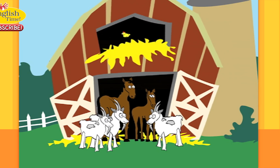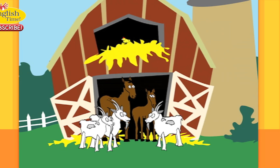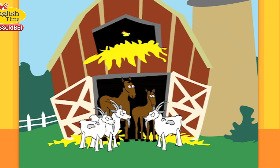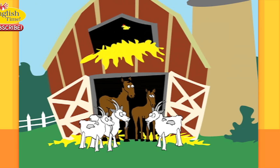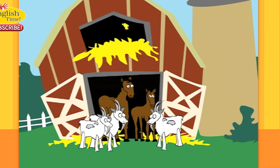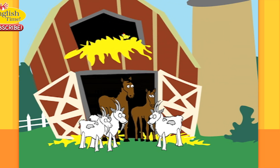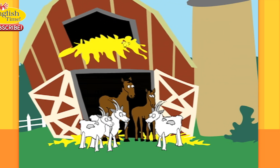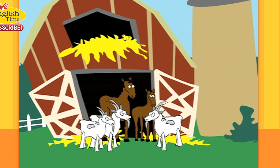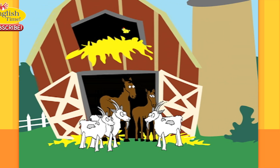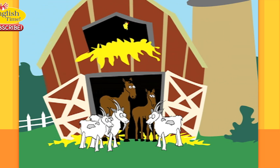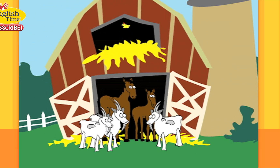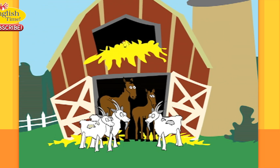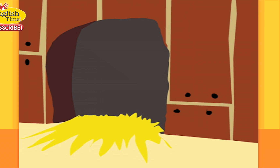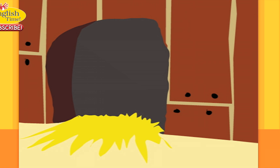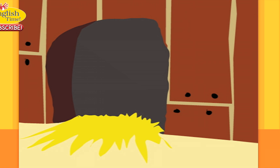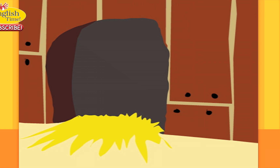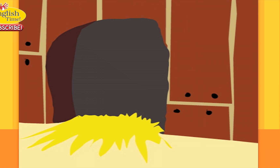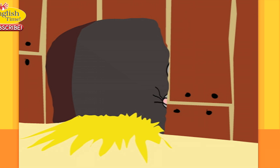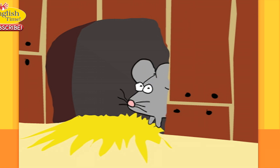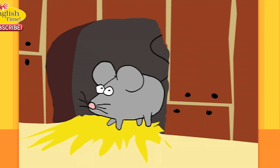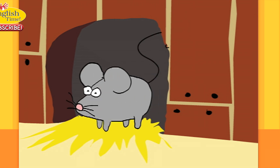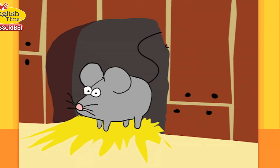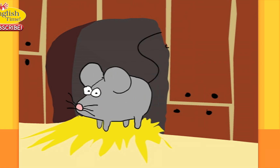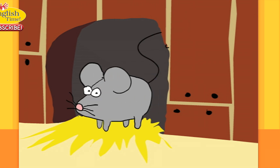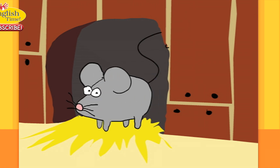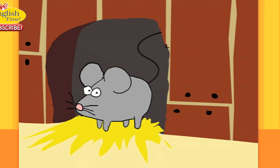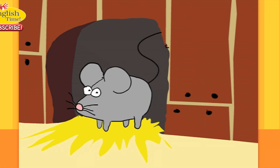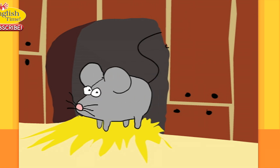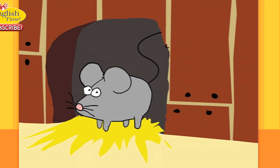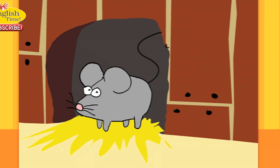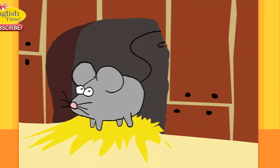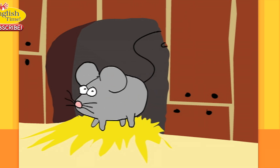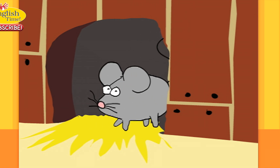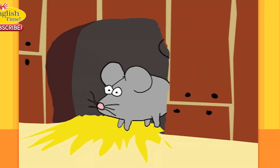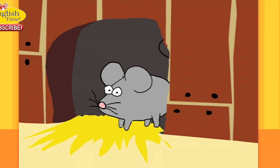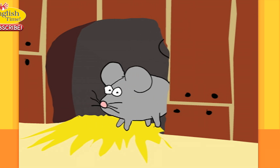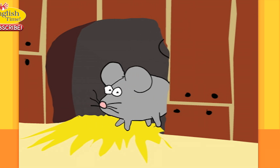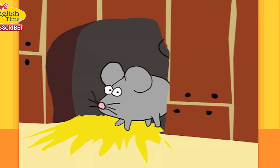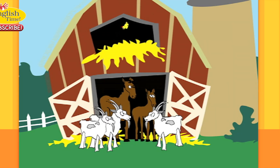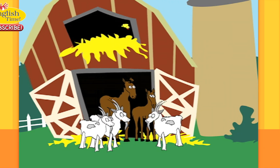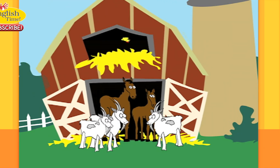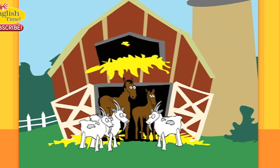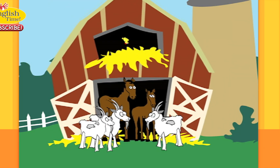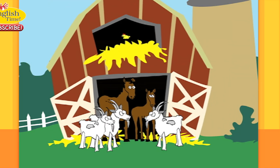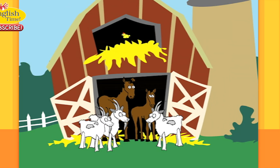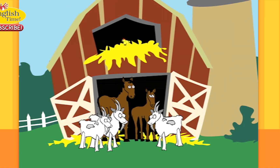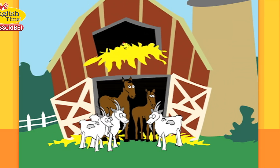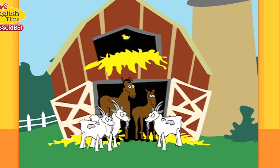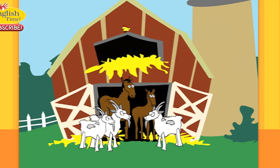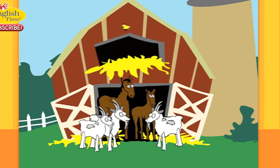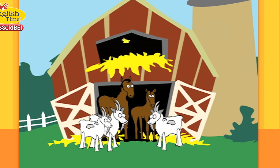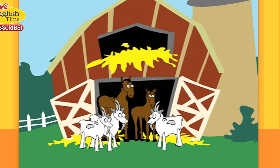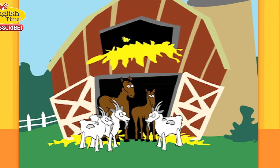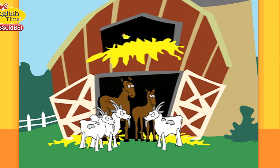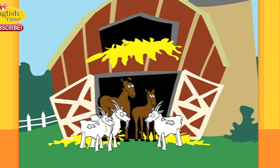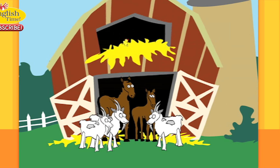barn house. And somewhere in the walls there lives a little mouse. And everybody's dancing at the big barn